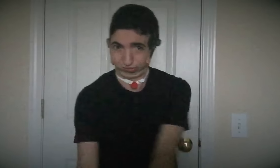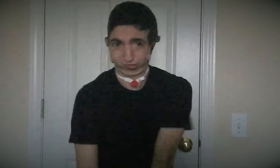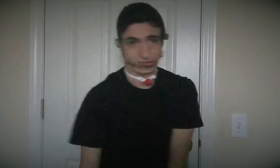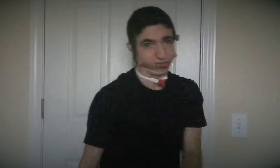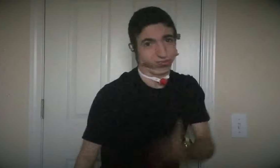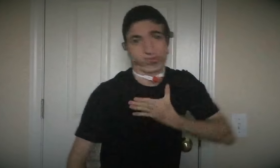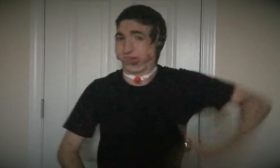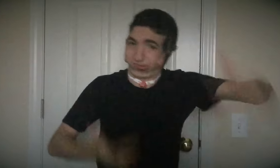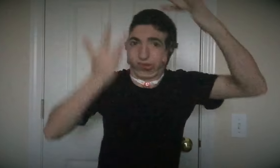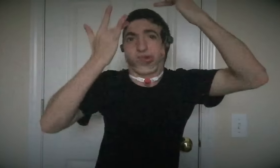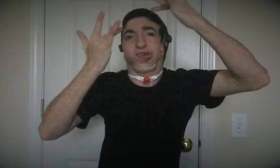best by my